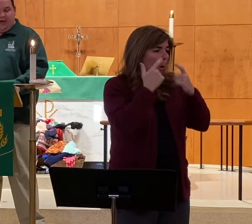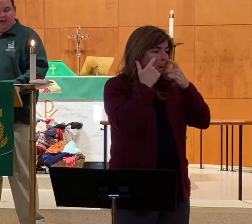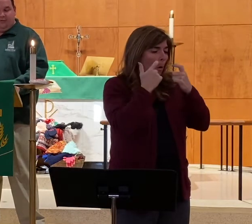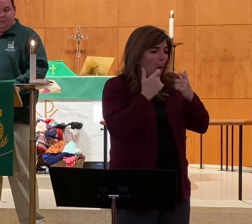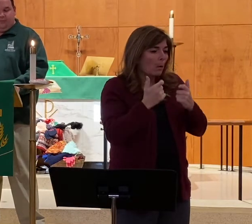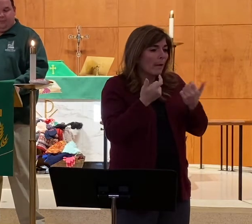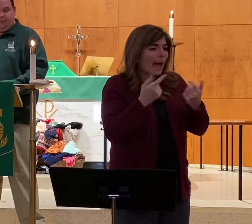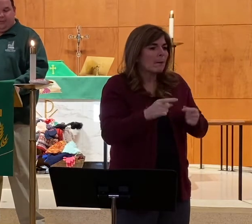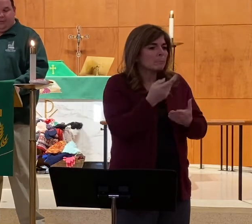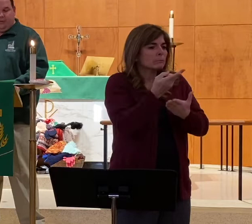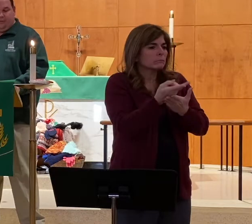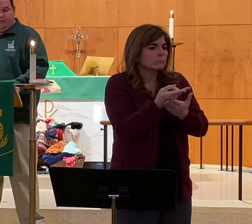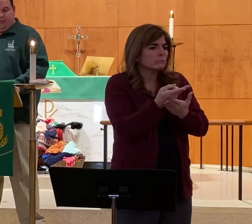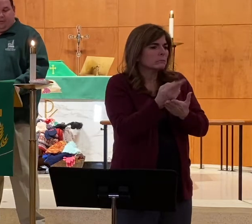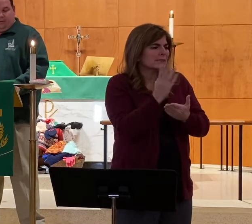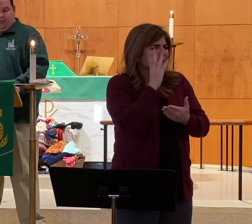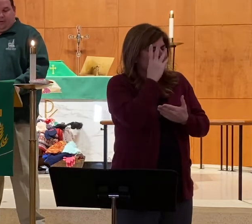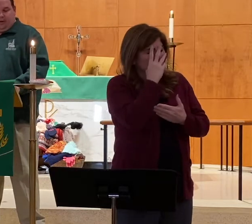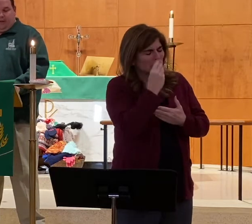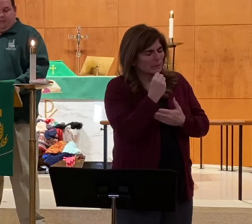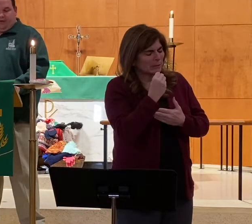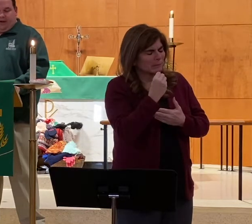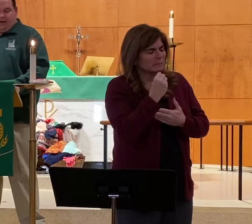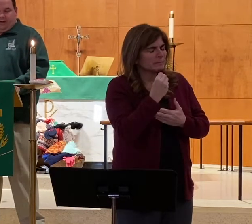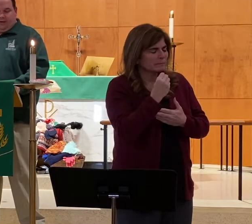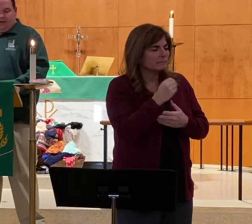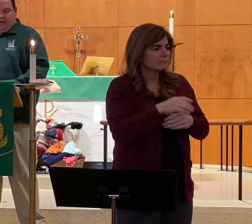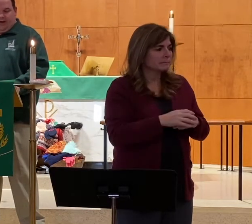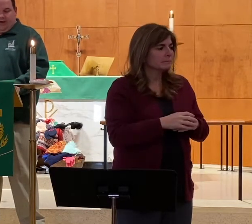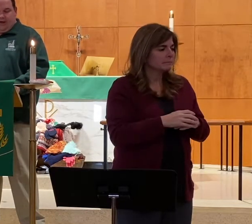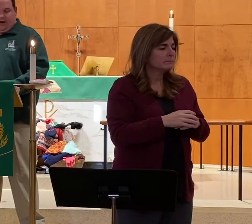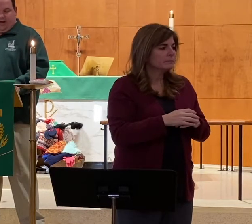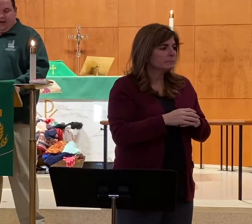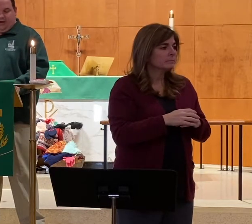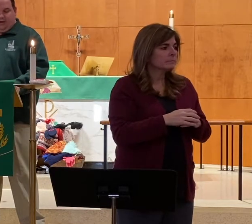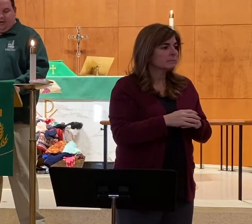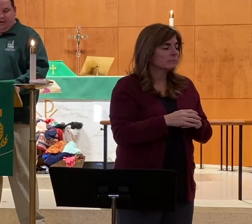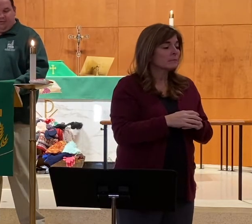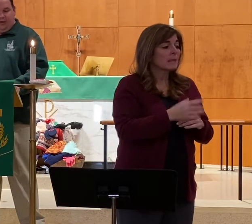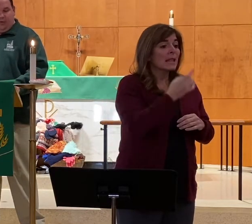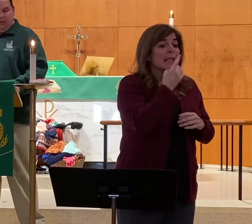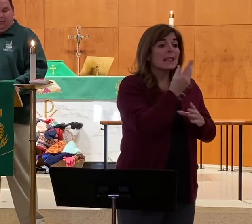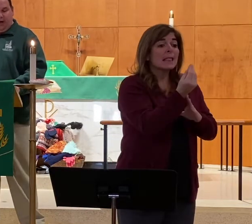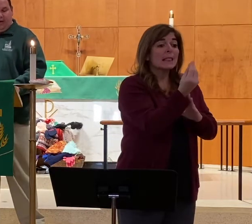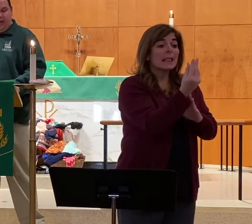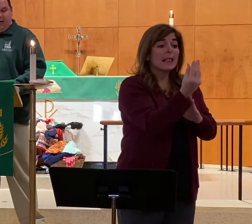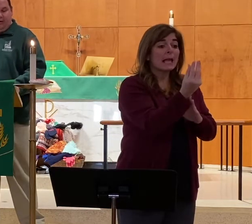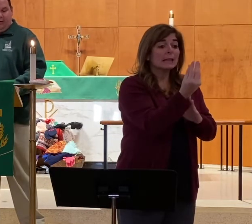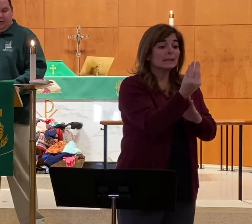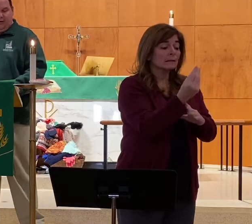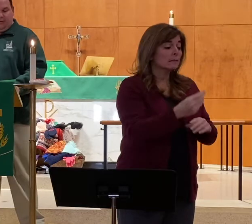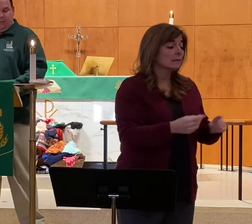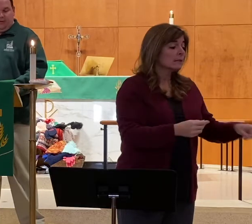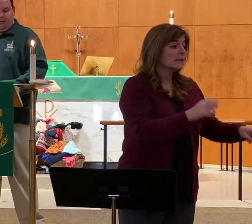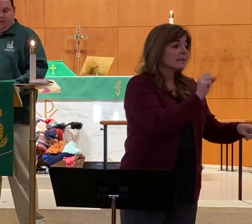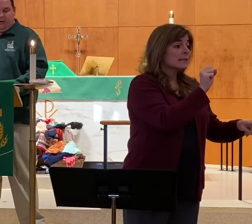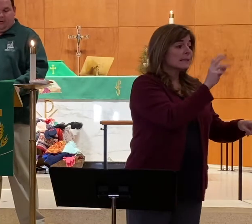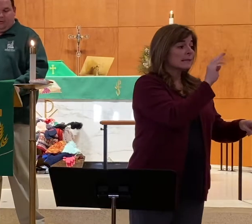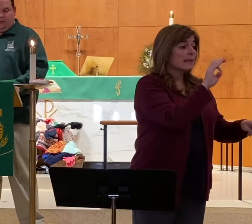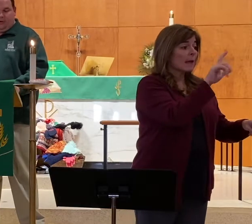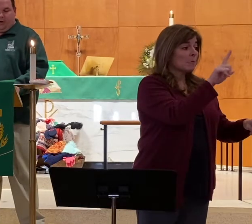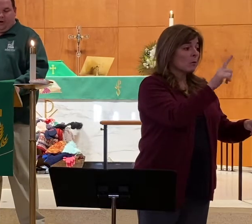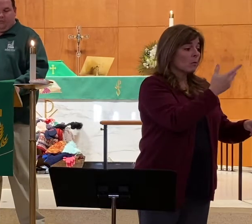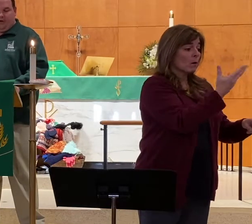lying down in his room. The lamp of God had not yet gone out, and Samuel was lying down in the temple of the